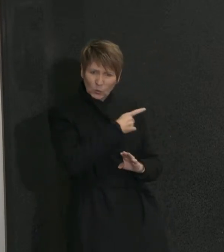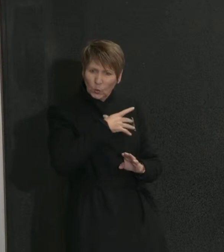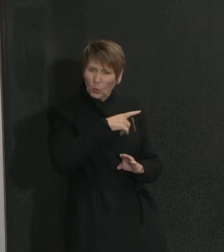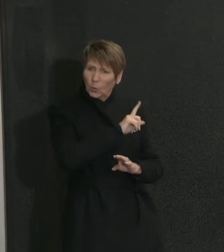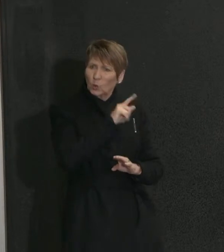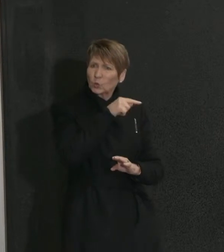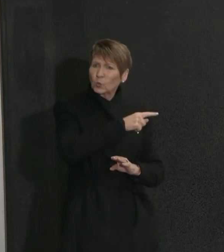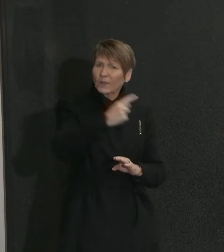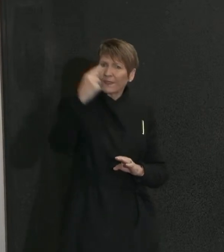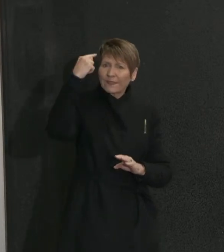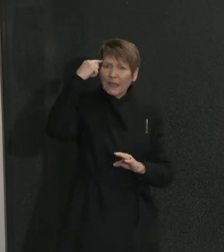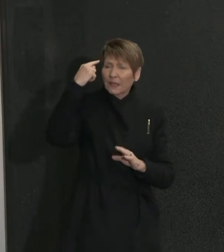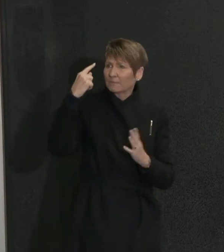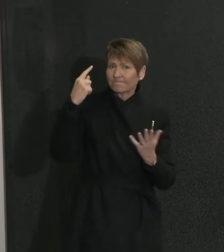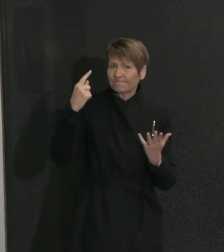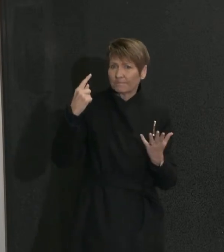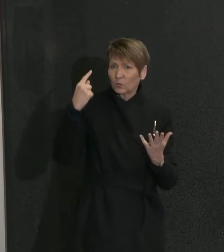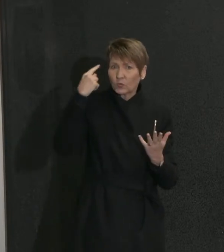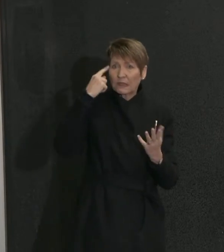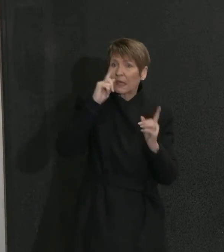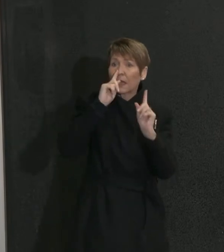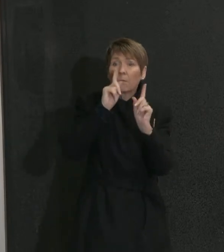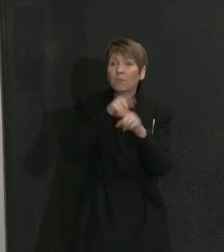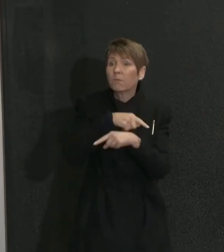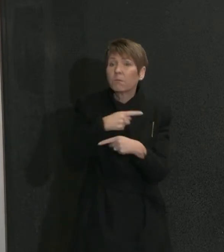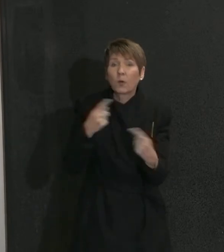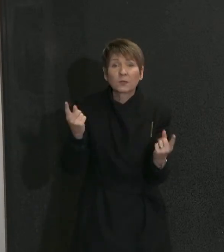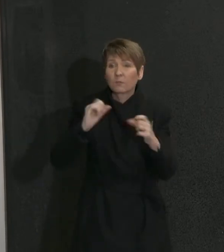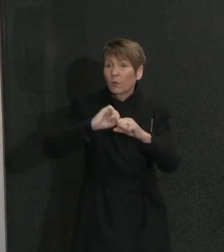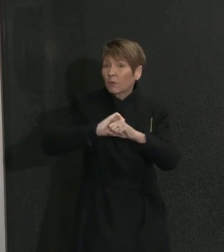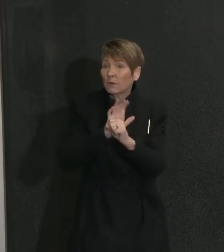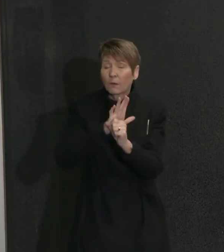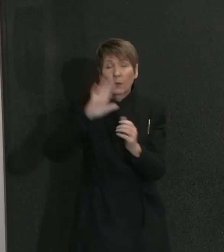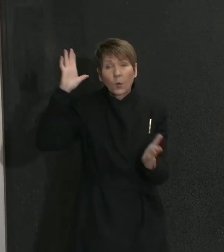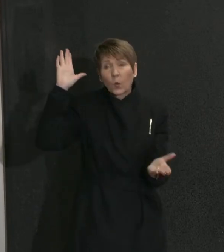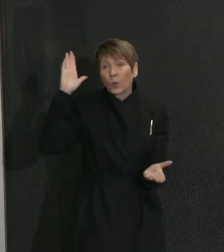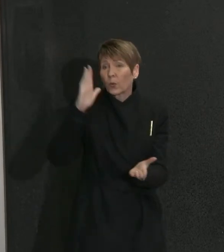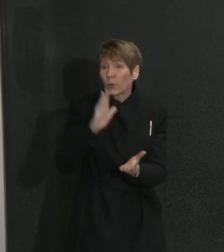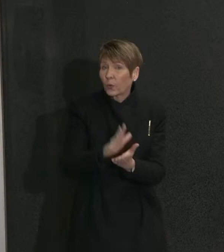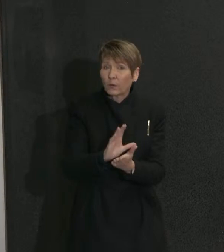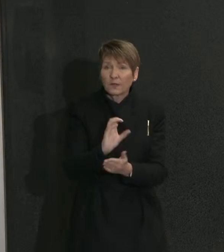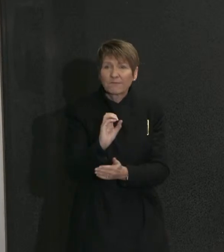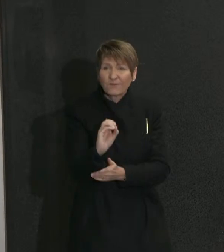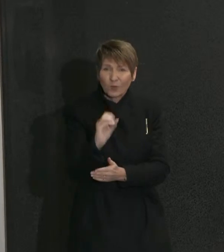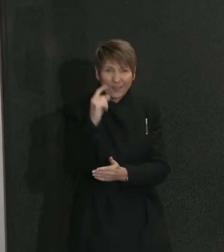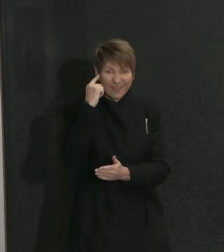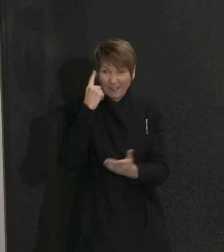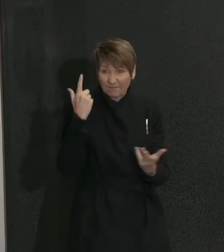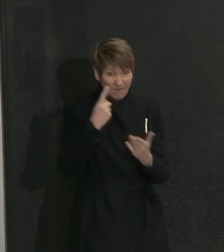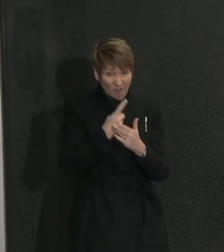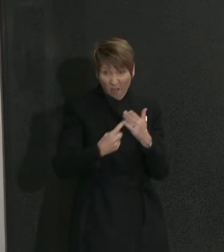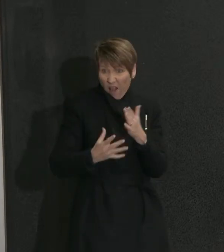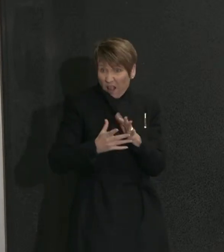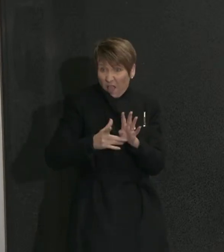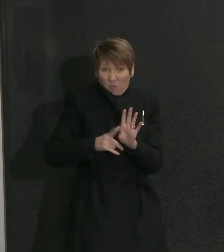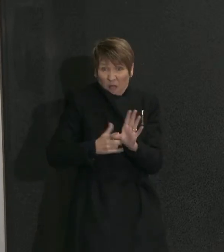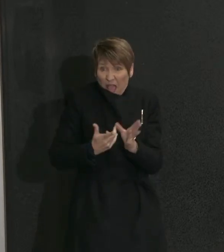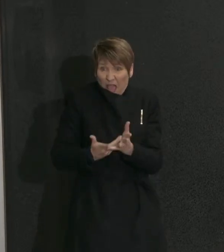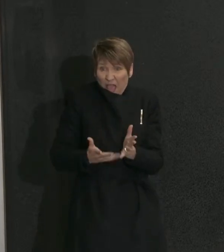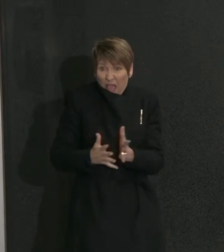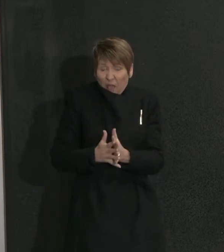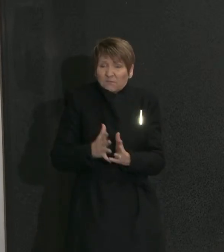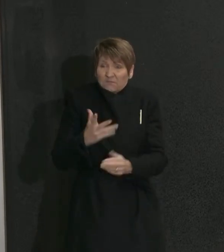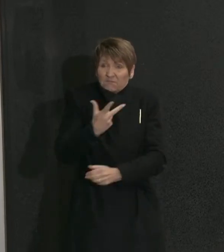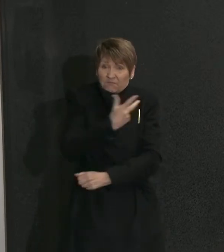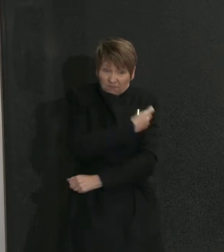maybe vaccinations are actually probably going to be our only way out of this, and we might be stuck in a situation with community cases for a really long